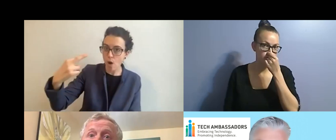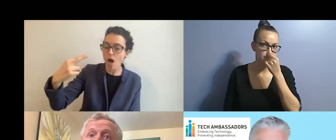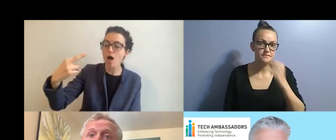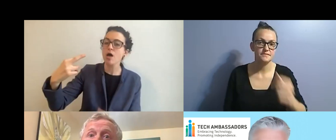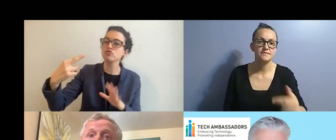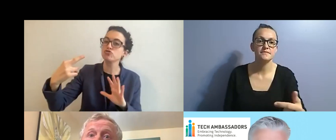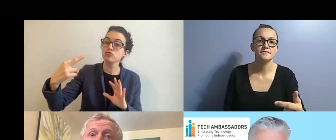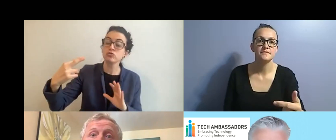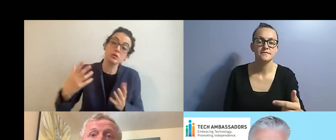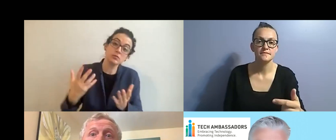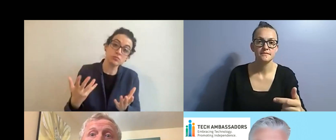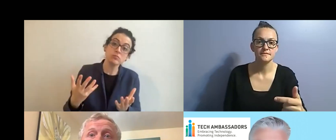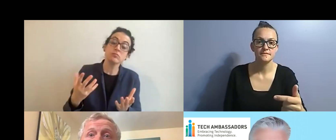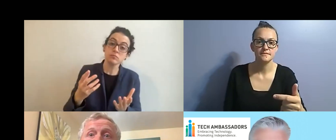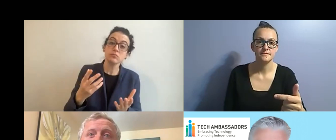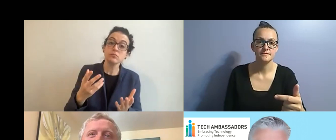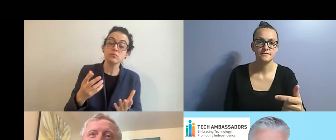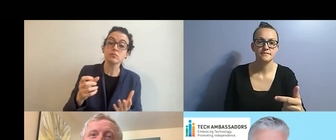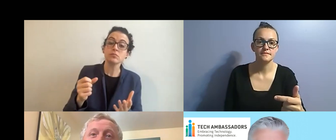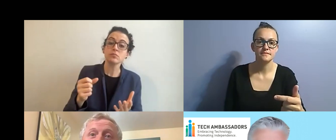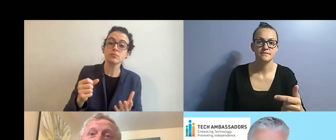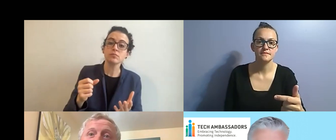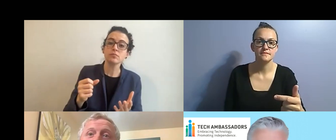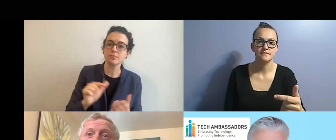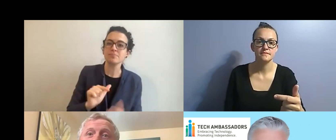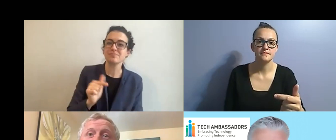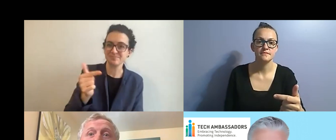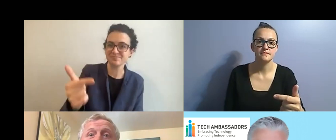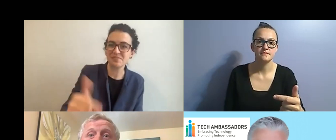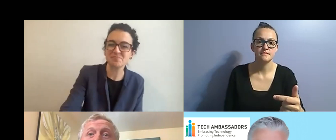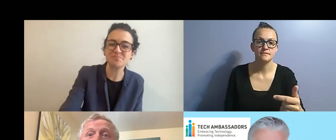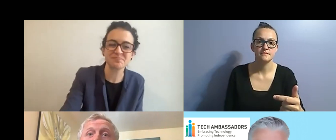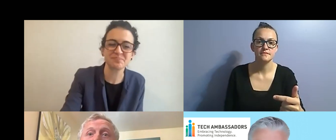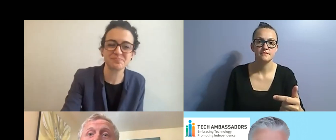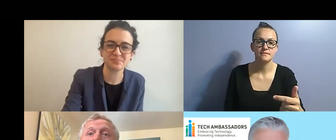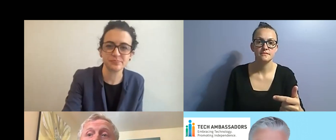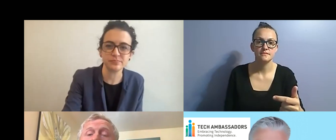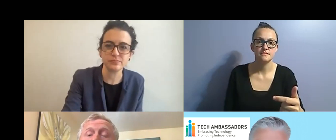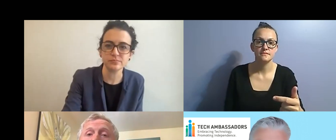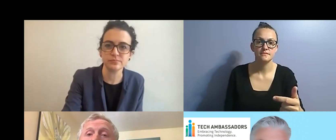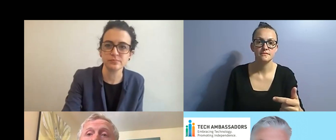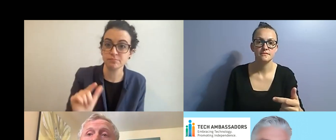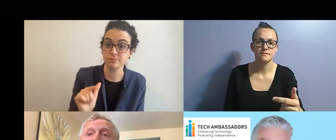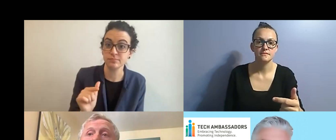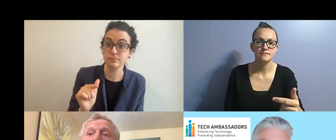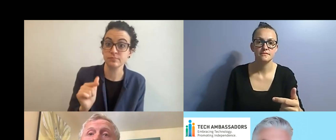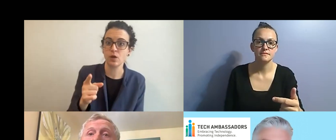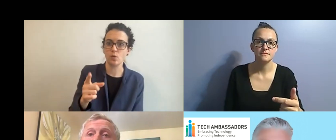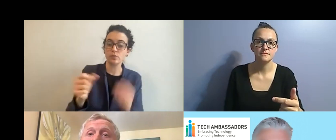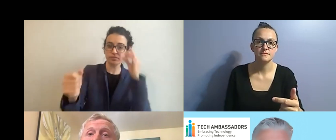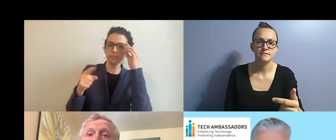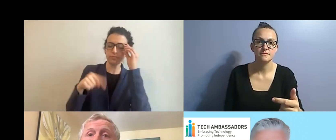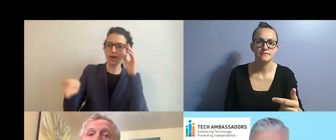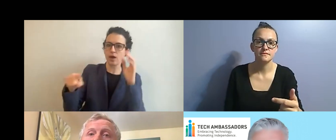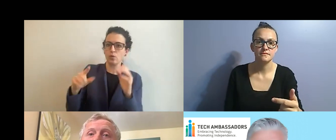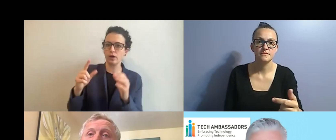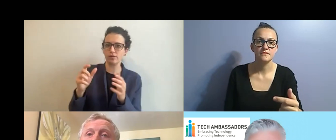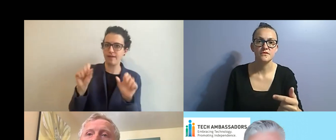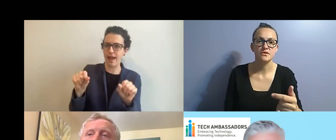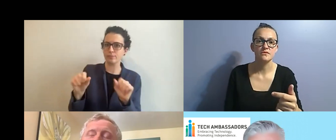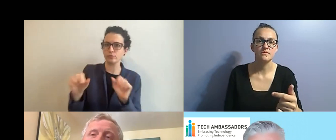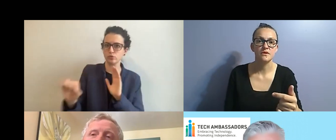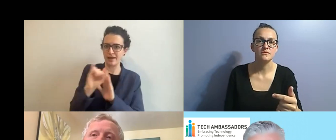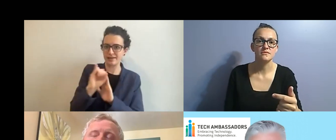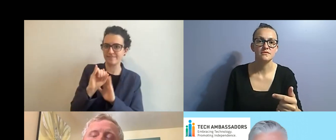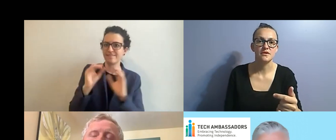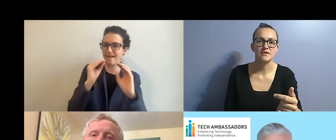things happen while I was asleep? Yeah, but they were able to identify it and fix it.